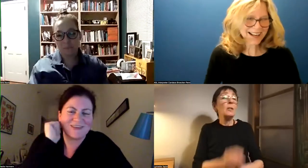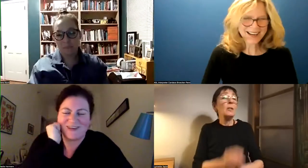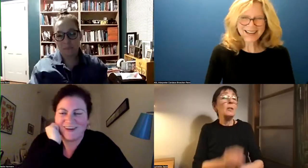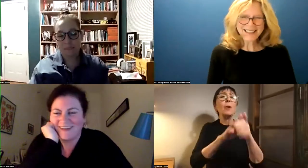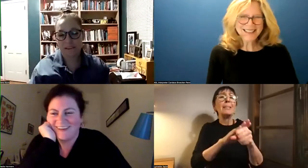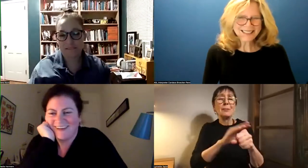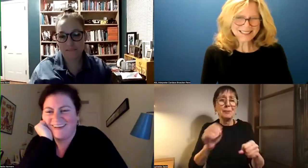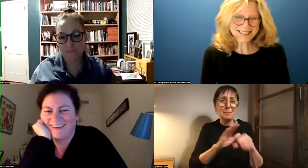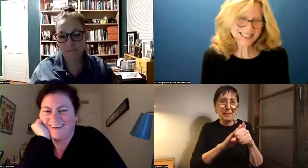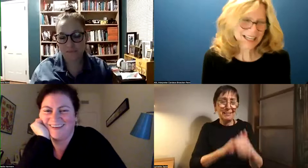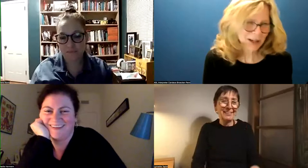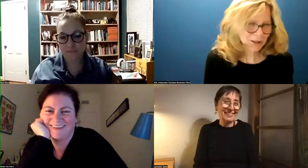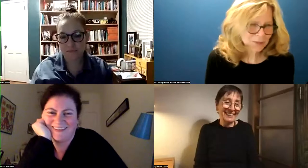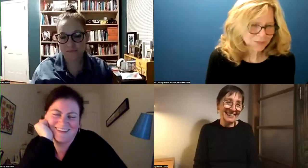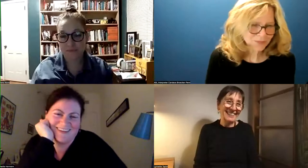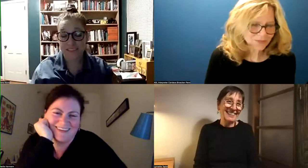No pressure.